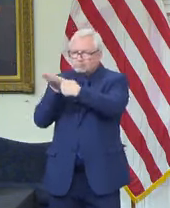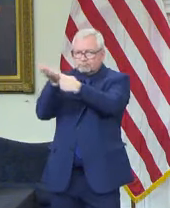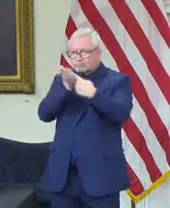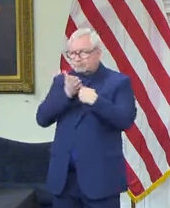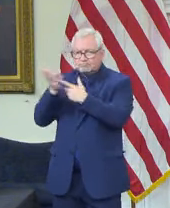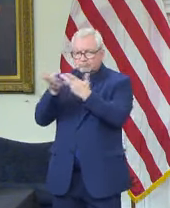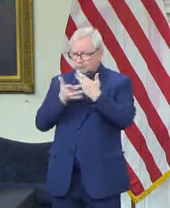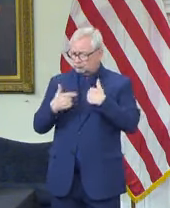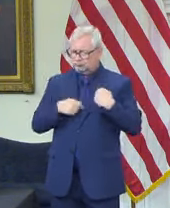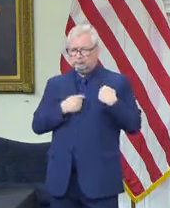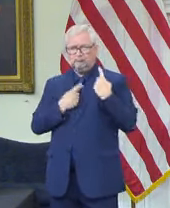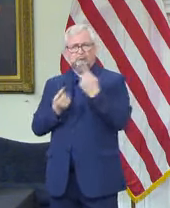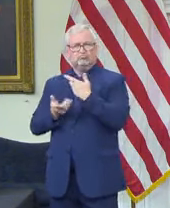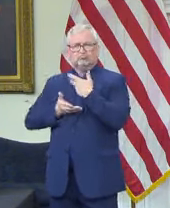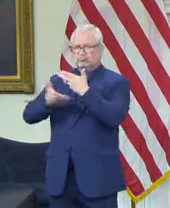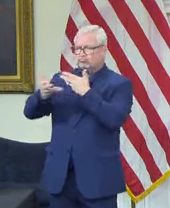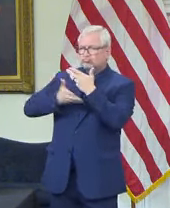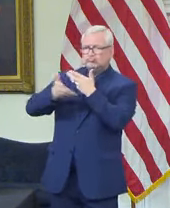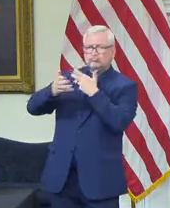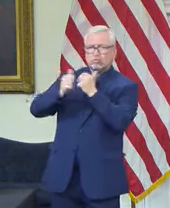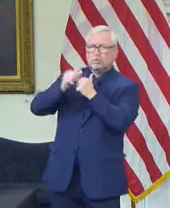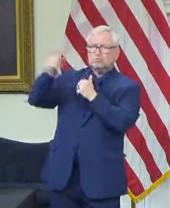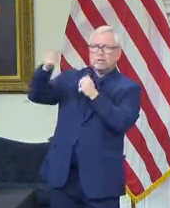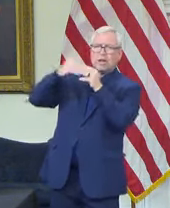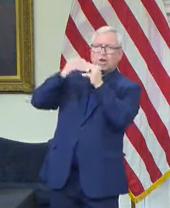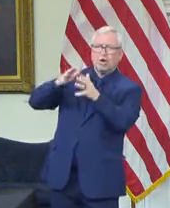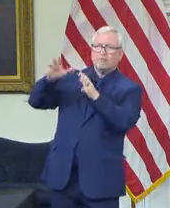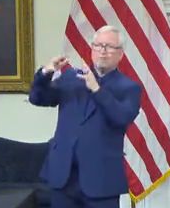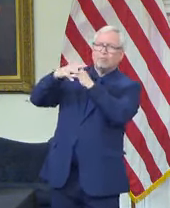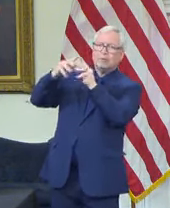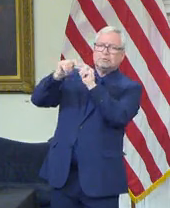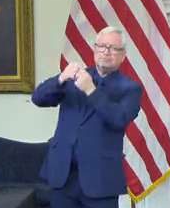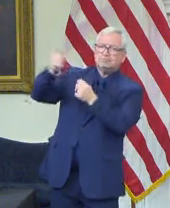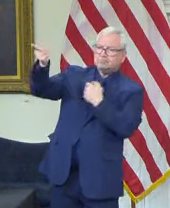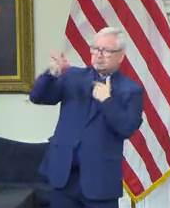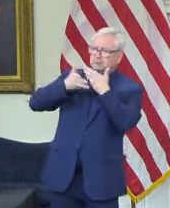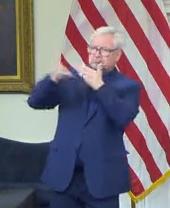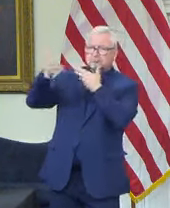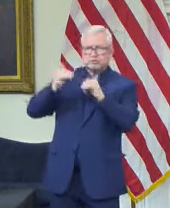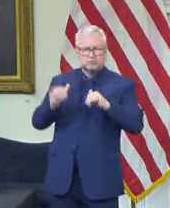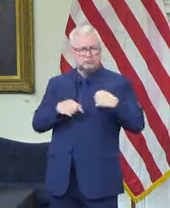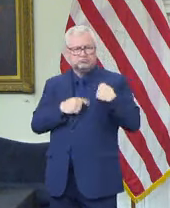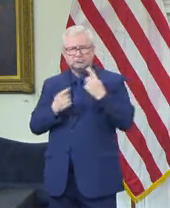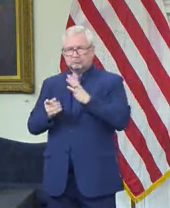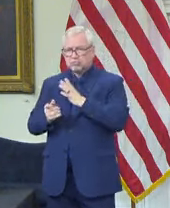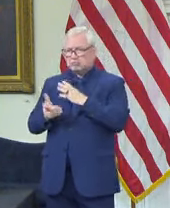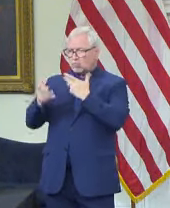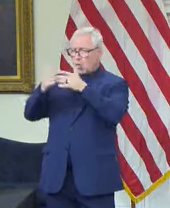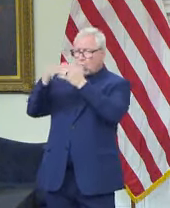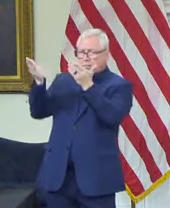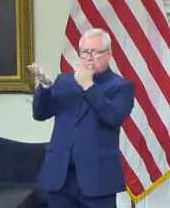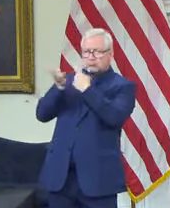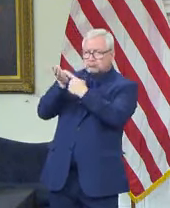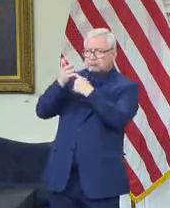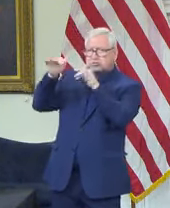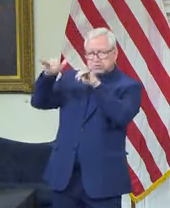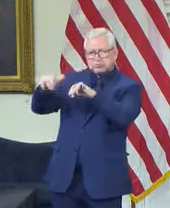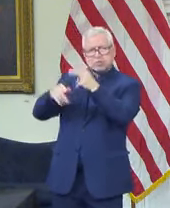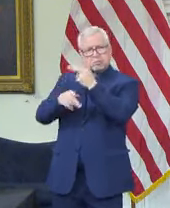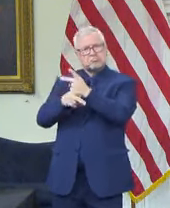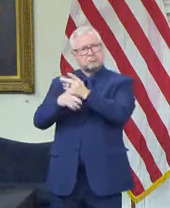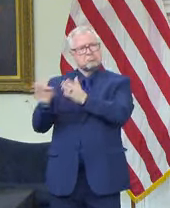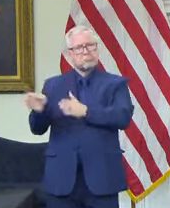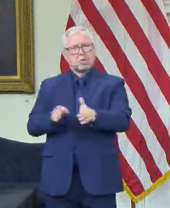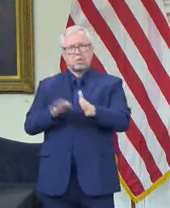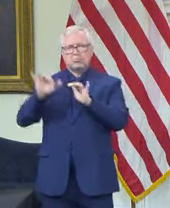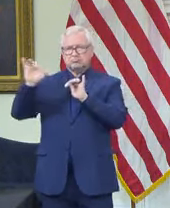the owners of the team and the leaders of the team, and we're very interested in keeping them, but it's kind of the same situation